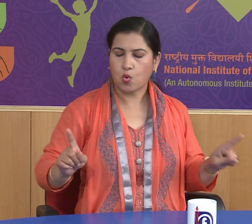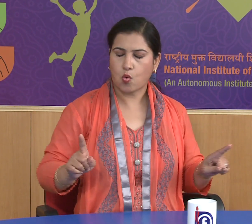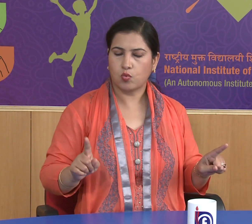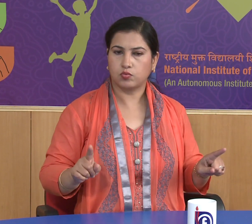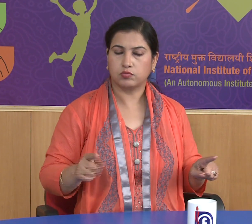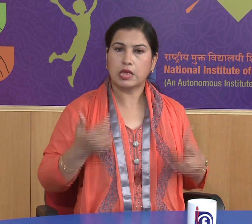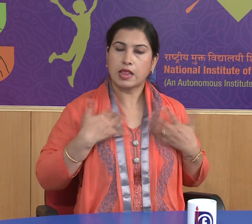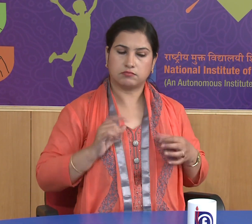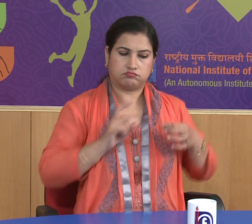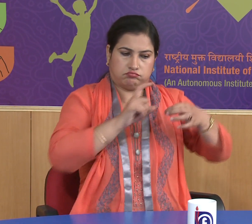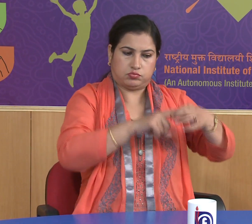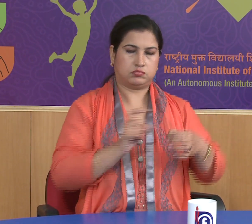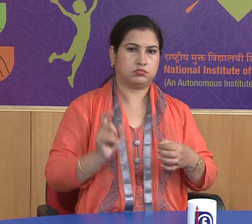any of these two groups.